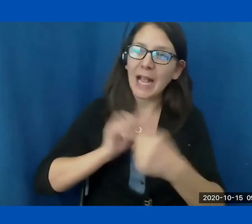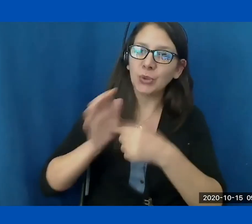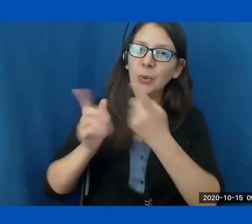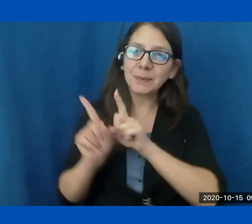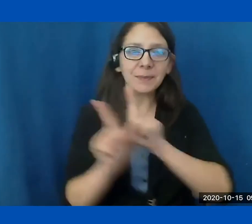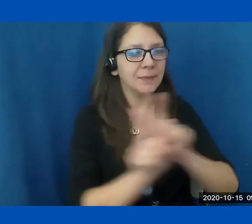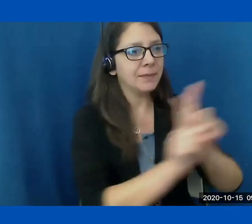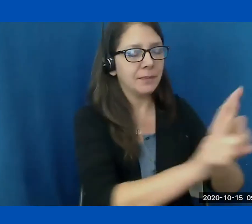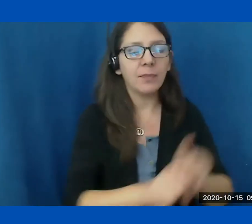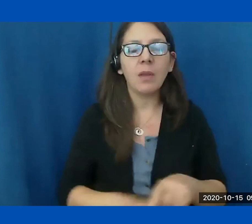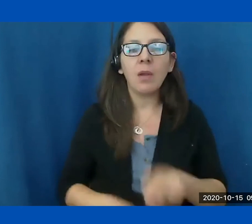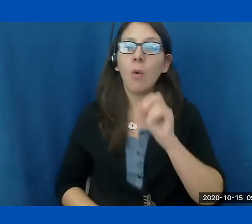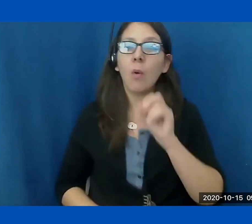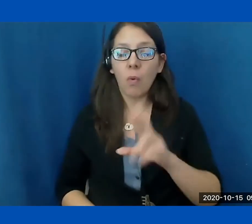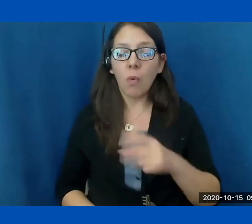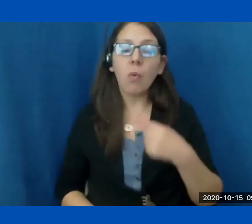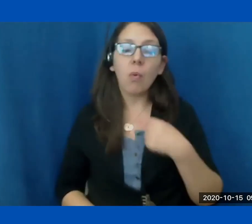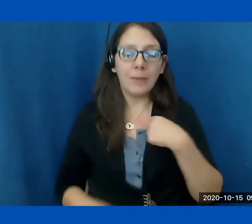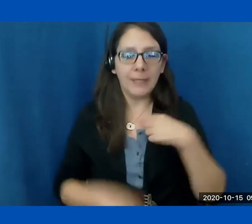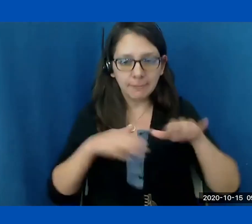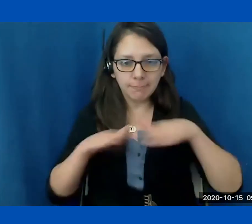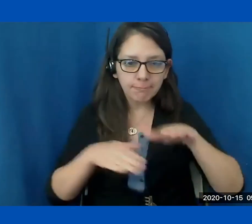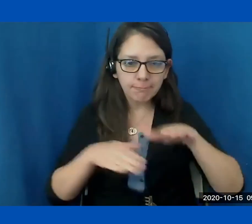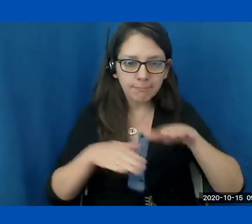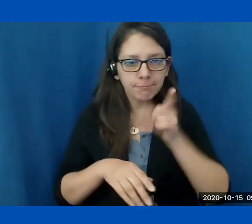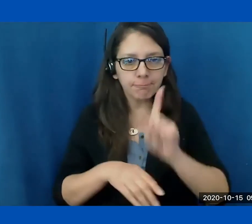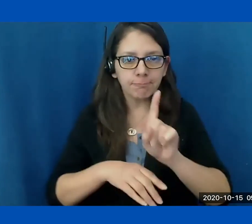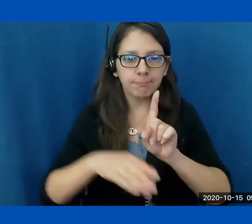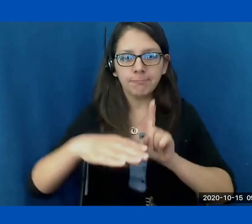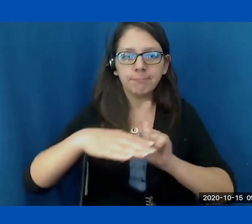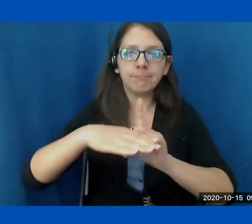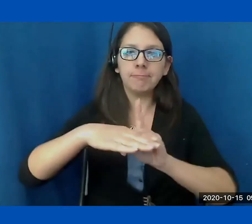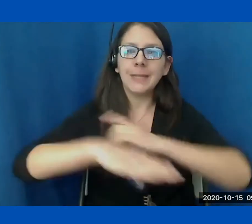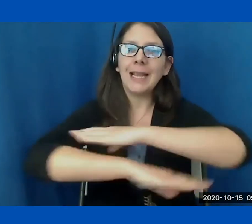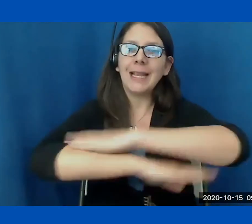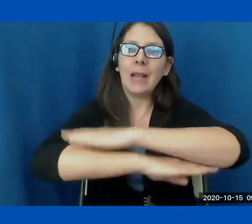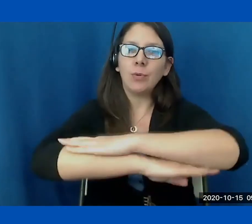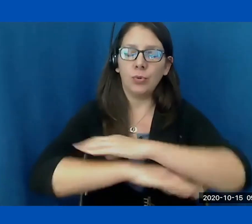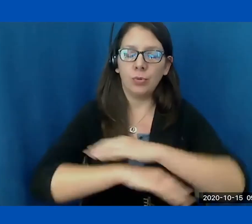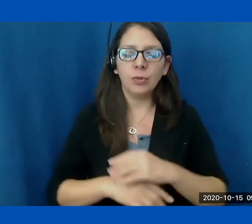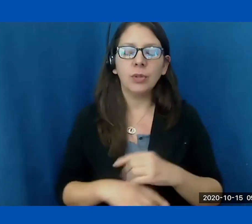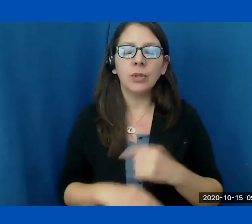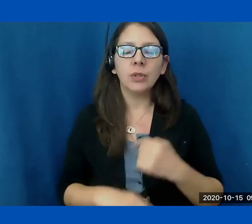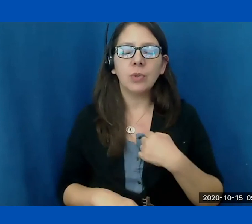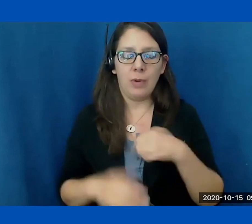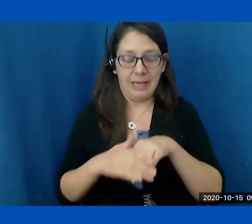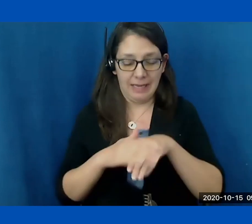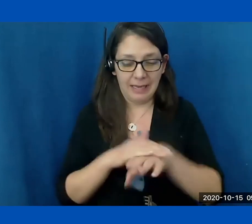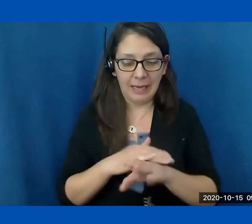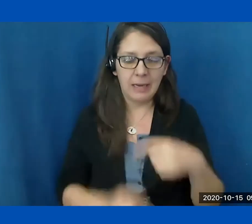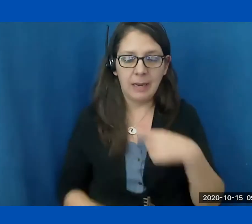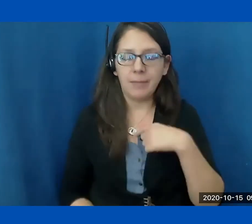need to walk up to a counter and order, I try to listen. I do a lot of listening. I listen